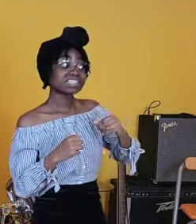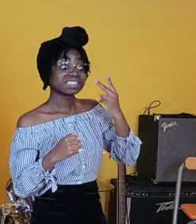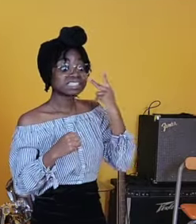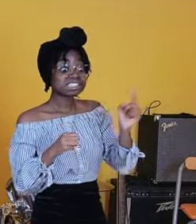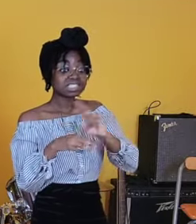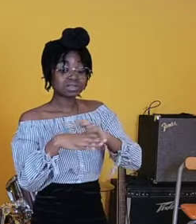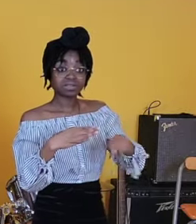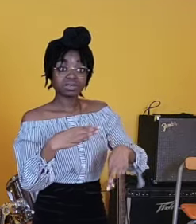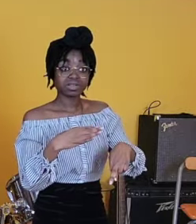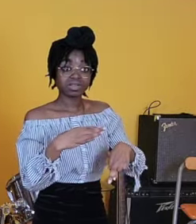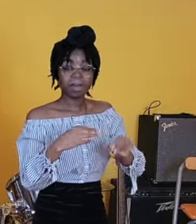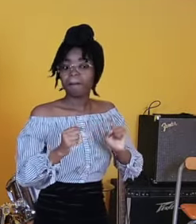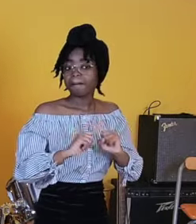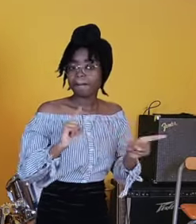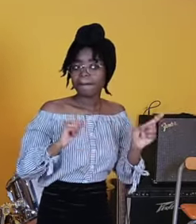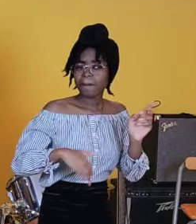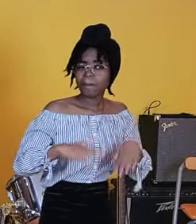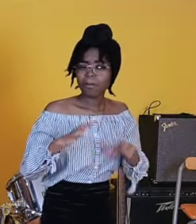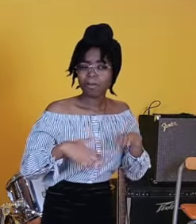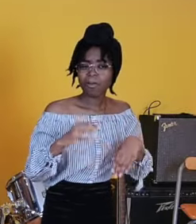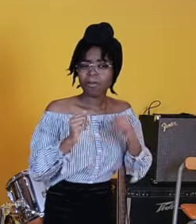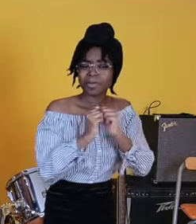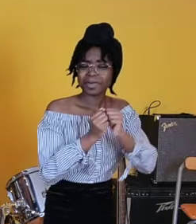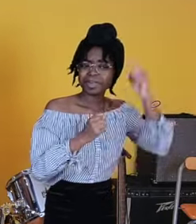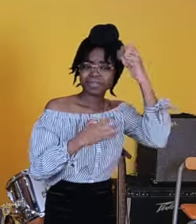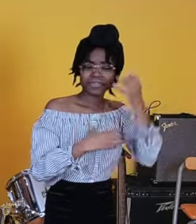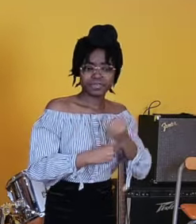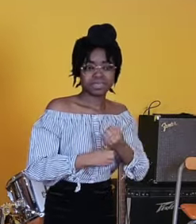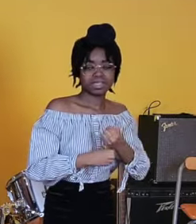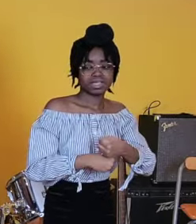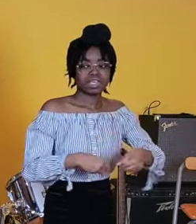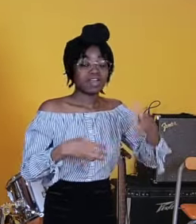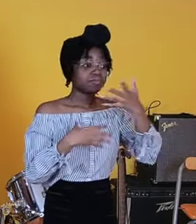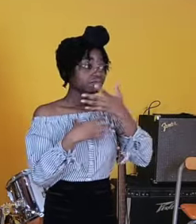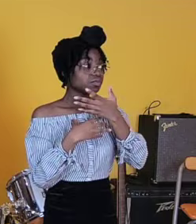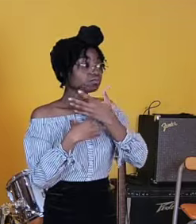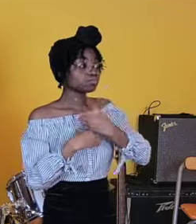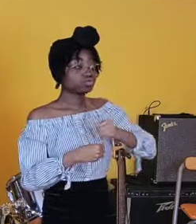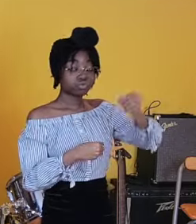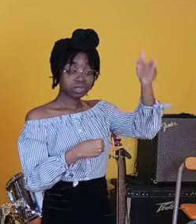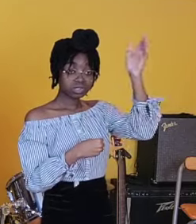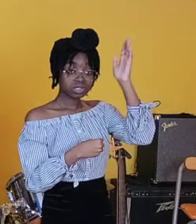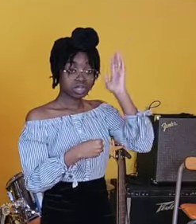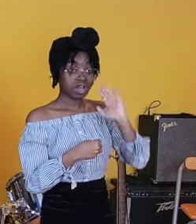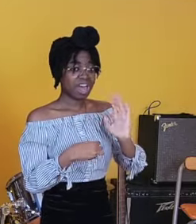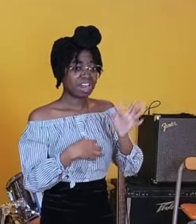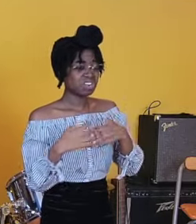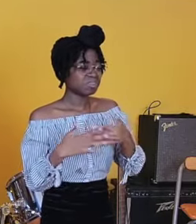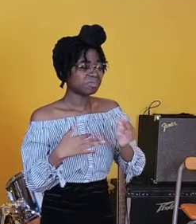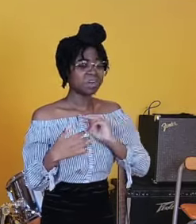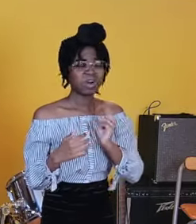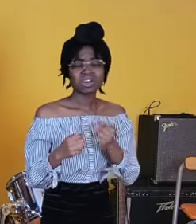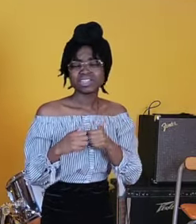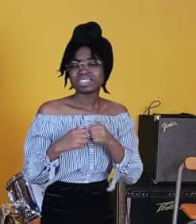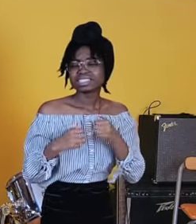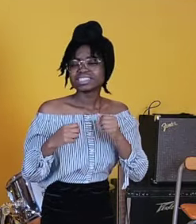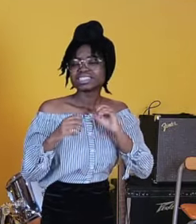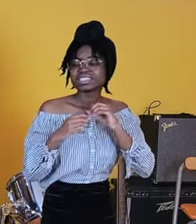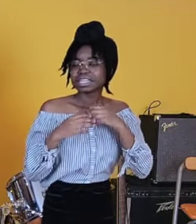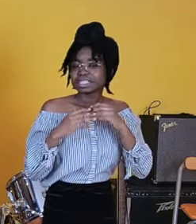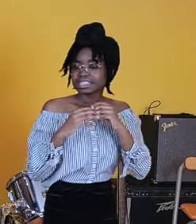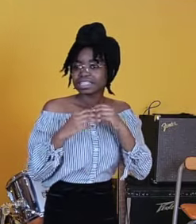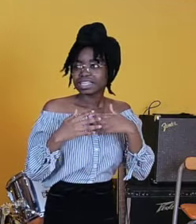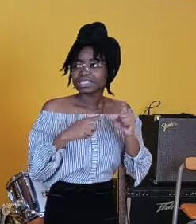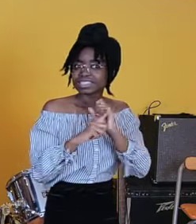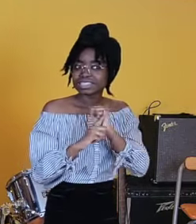we trust God despite the situation in which we find ourselves. So despite that, these